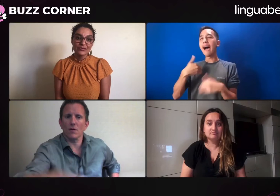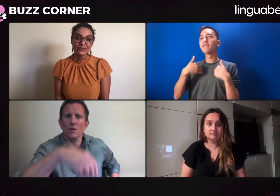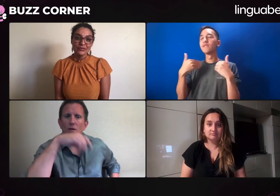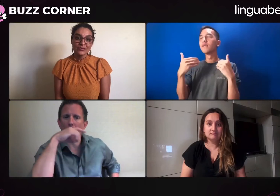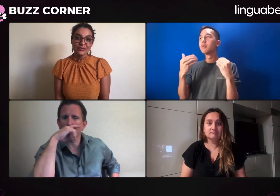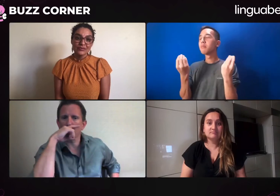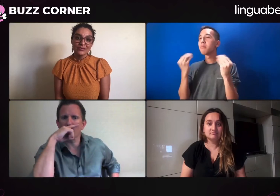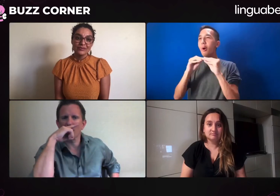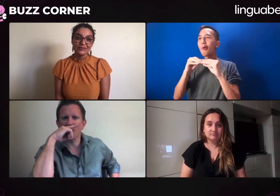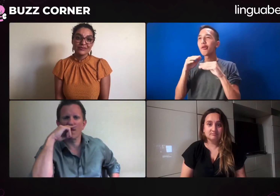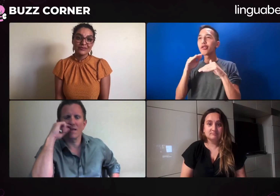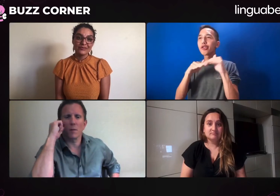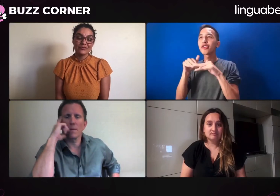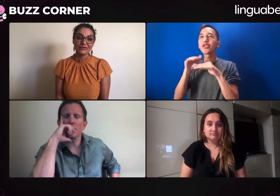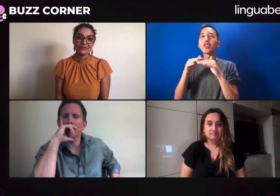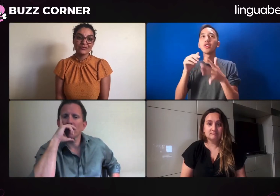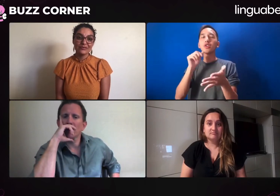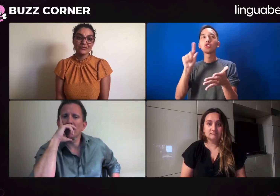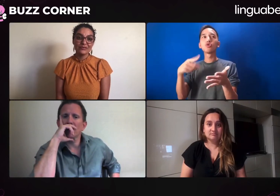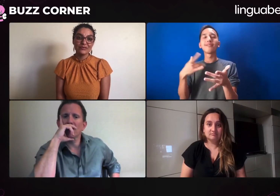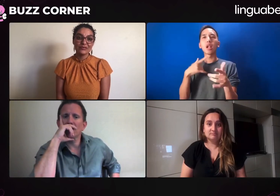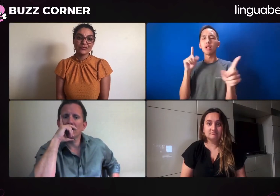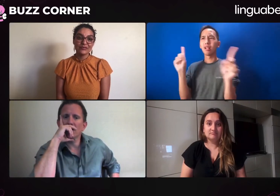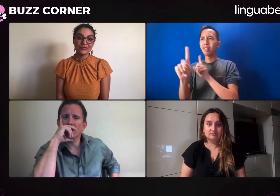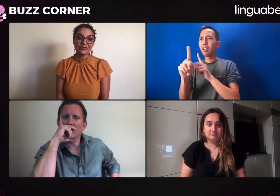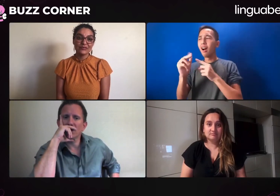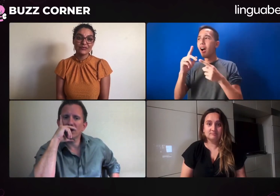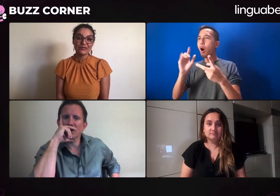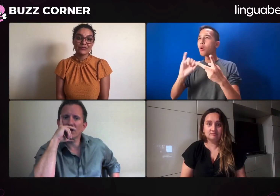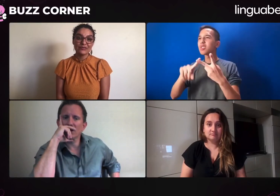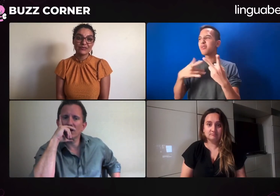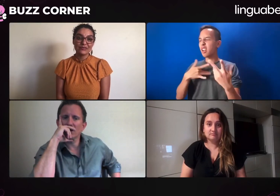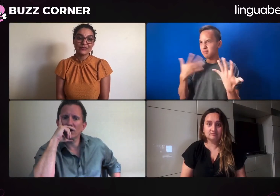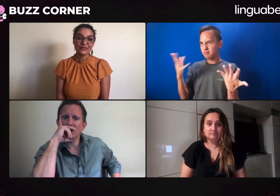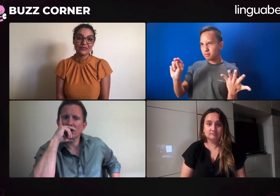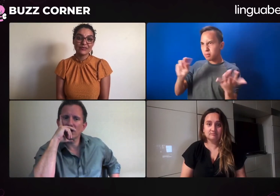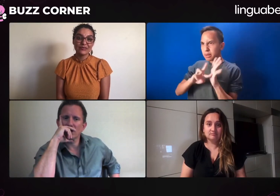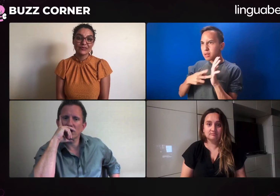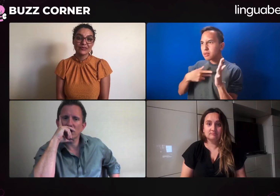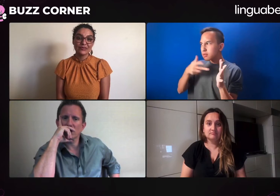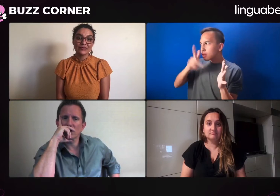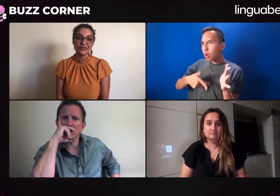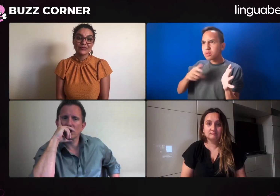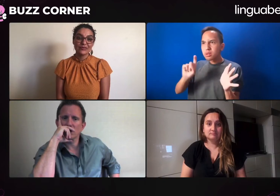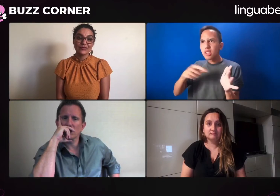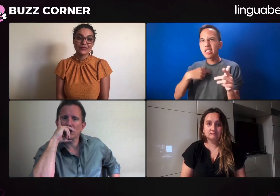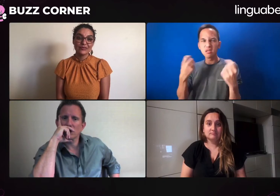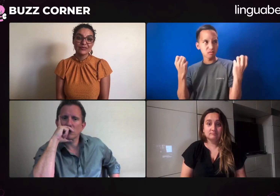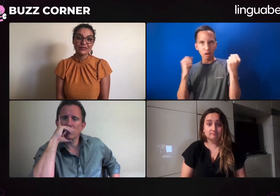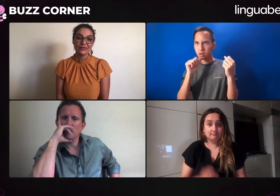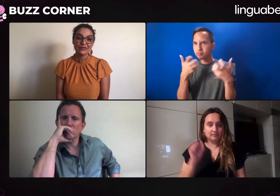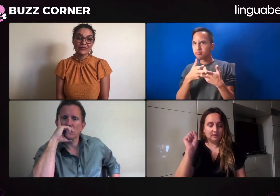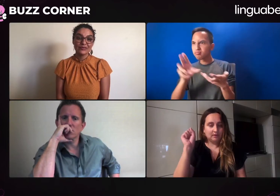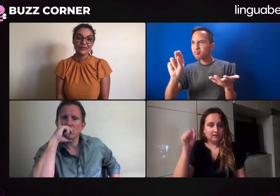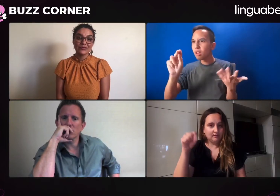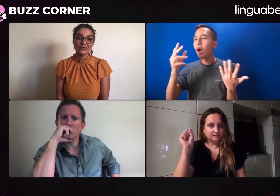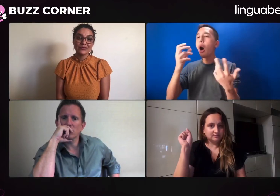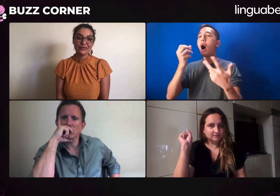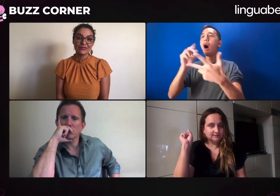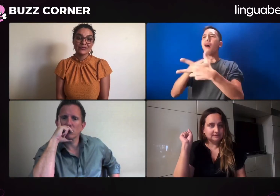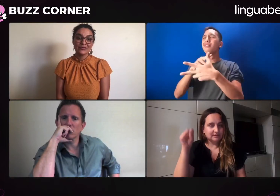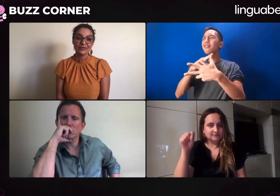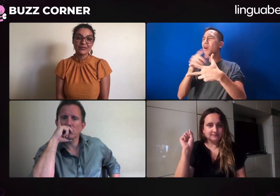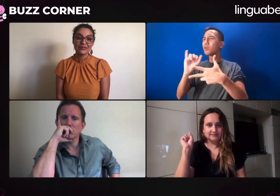common. That's something we do face. And granted, there's always more layers, and you might always feel like, well, what do you mean? Am